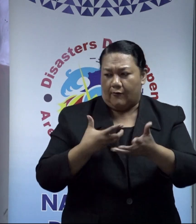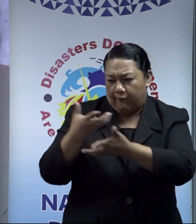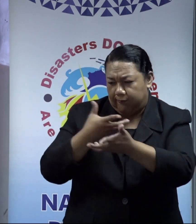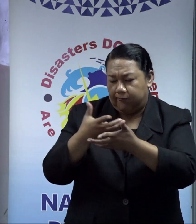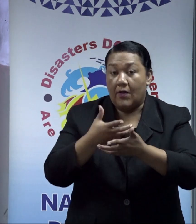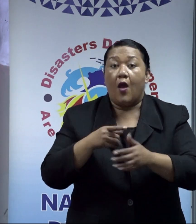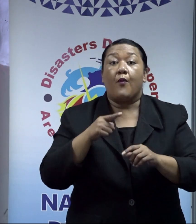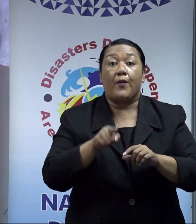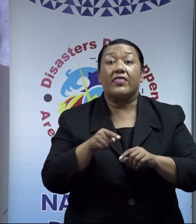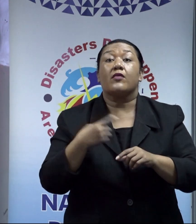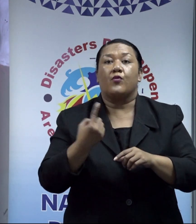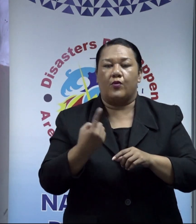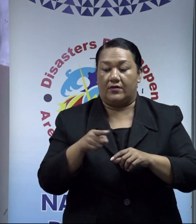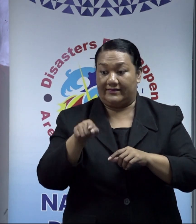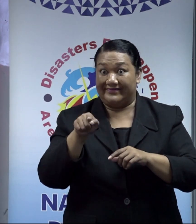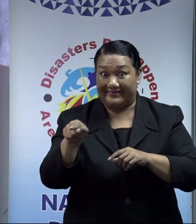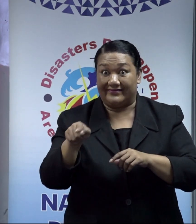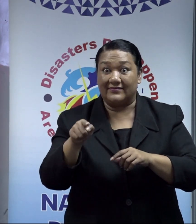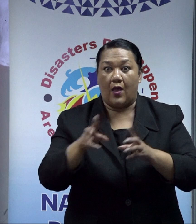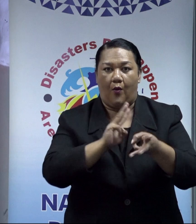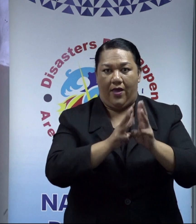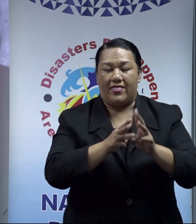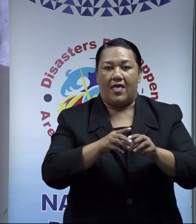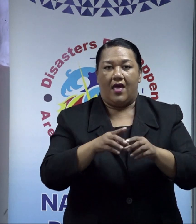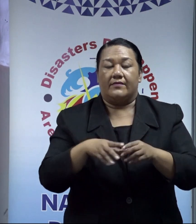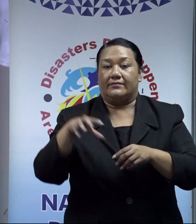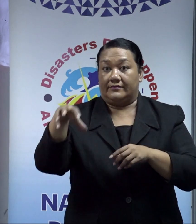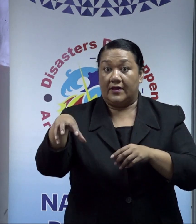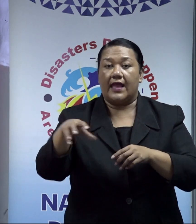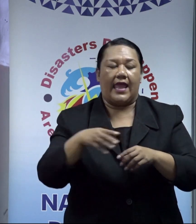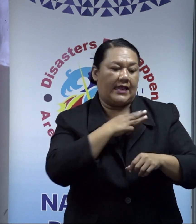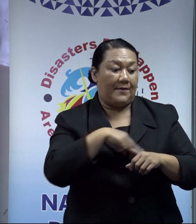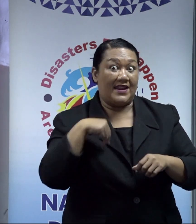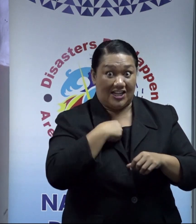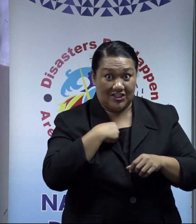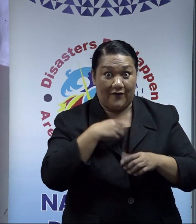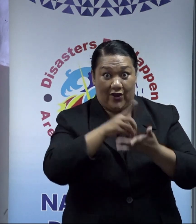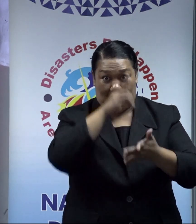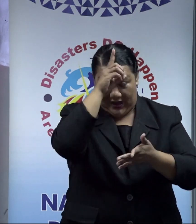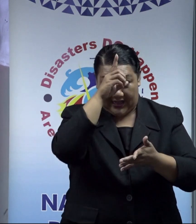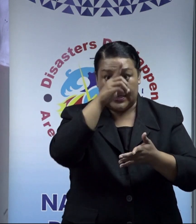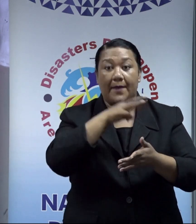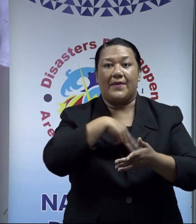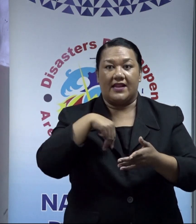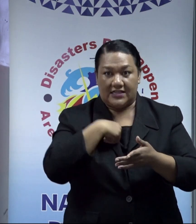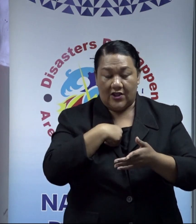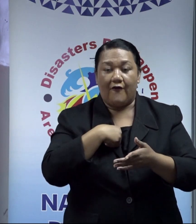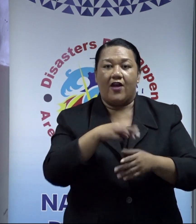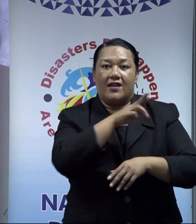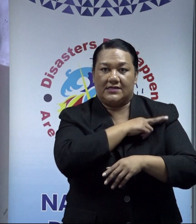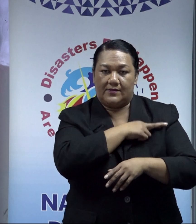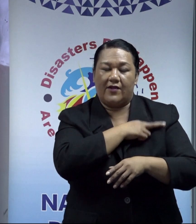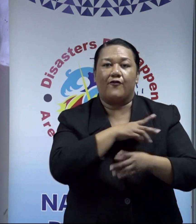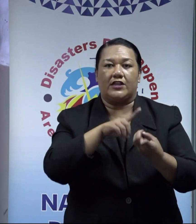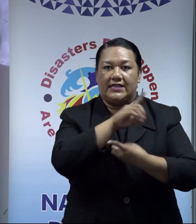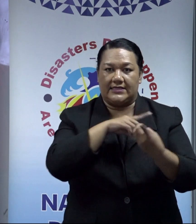Office and through the advice of the Minister responsible for Education and Minister responsible for